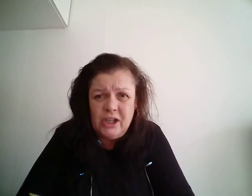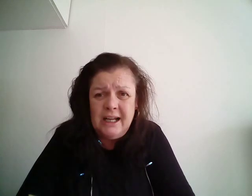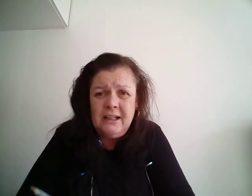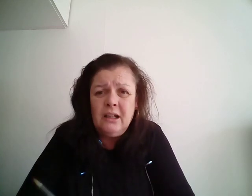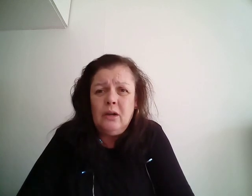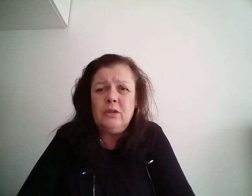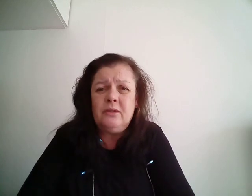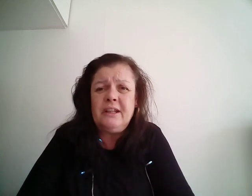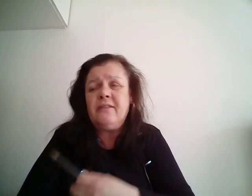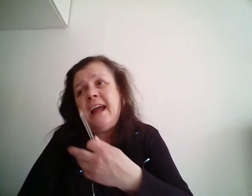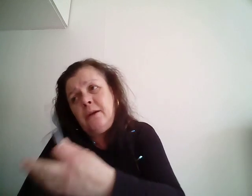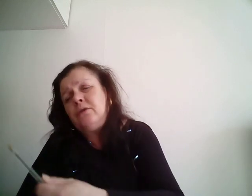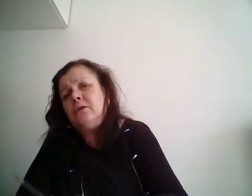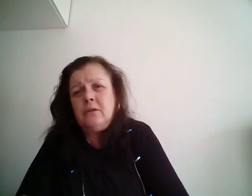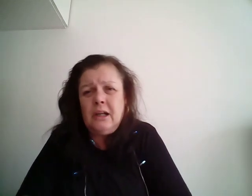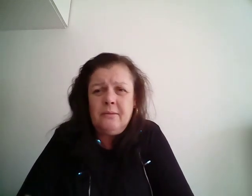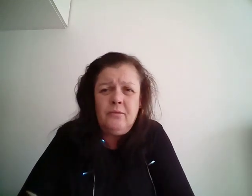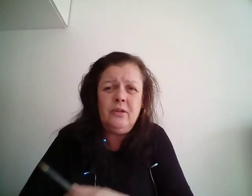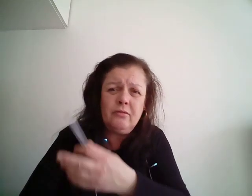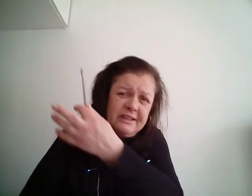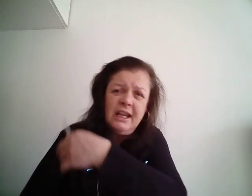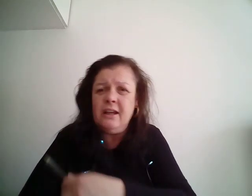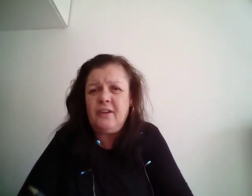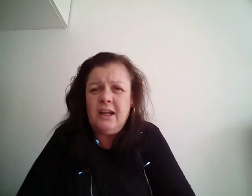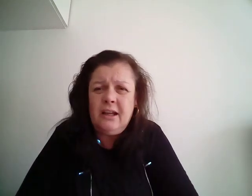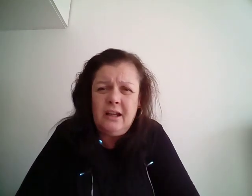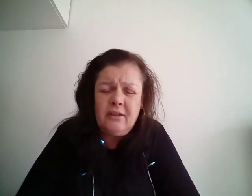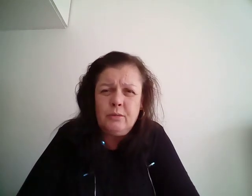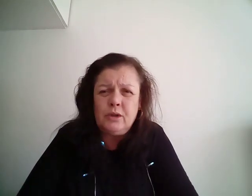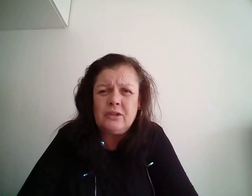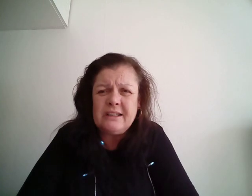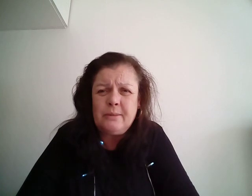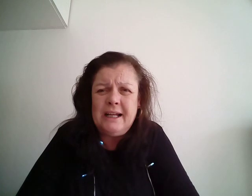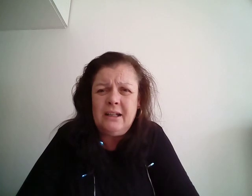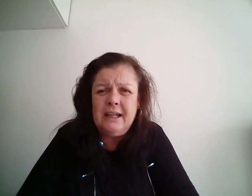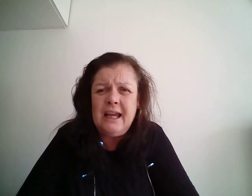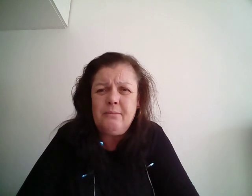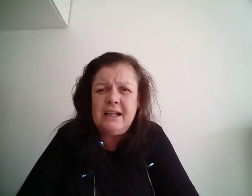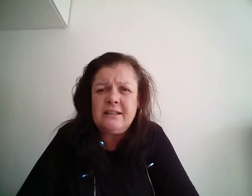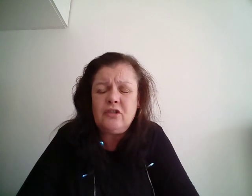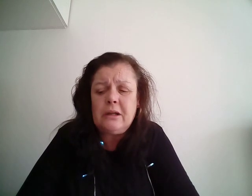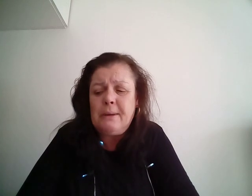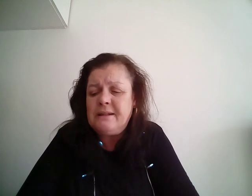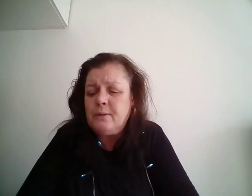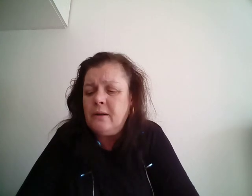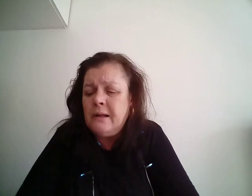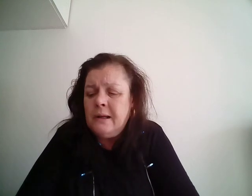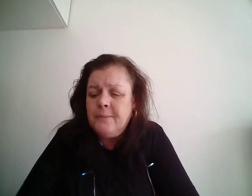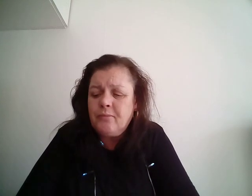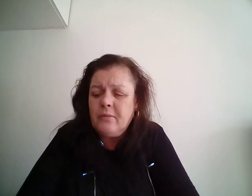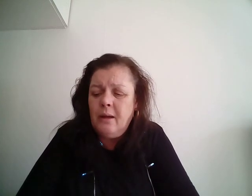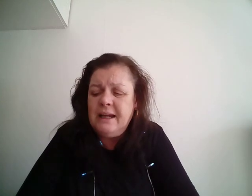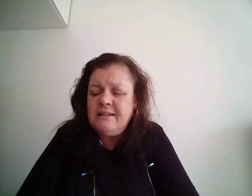richer, well, that they will receive a reward as well, okay, my delicious little babies? Well, I mean, to